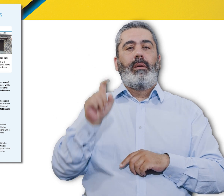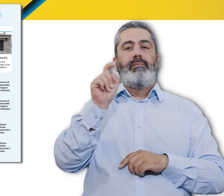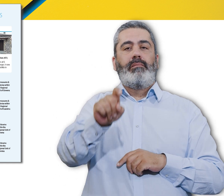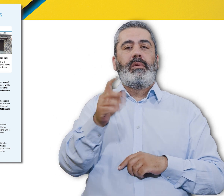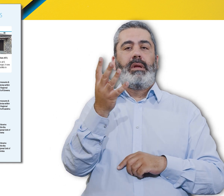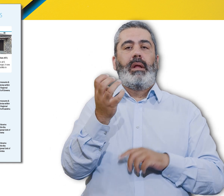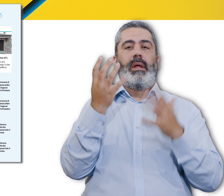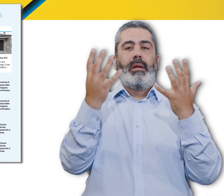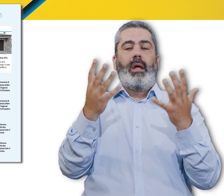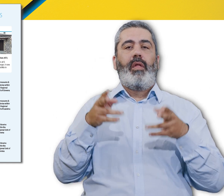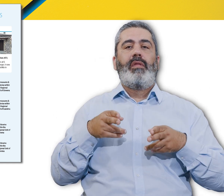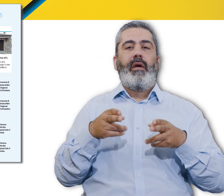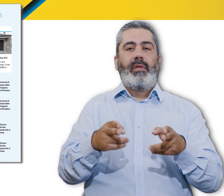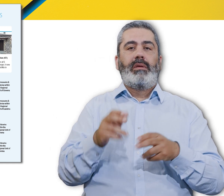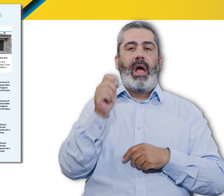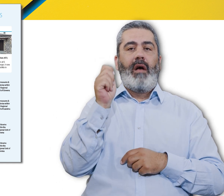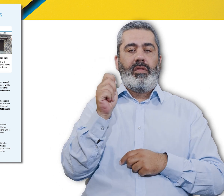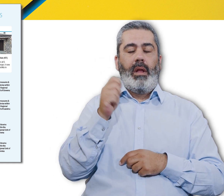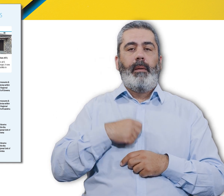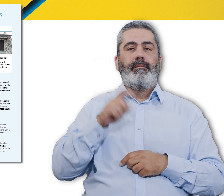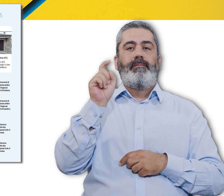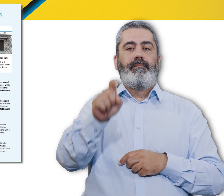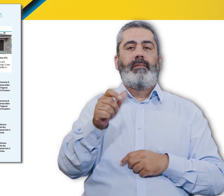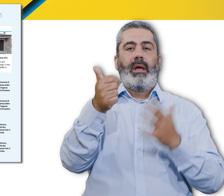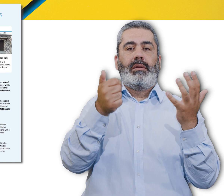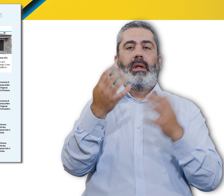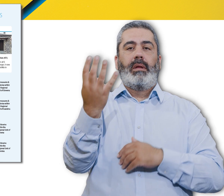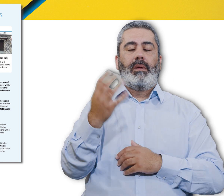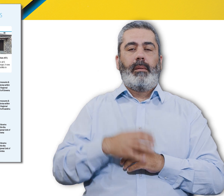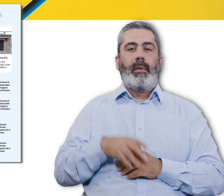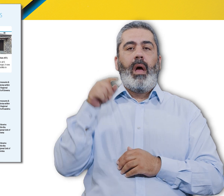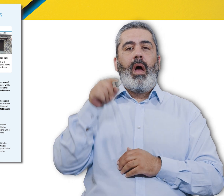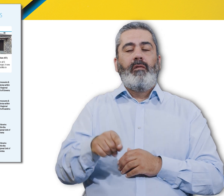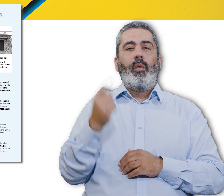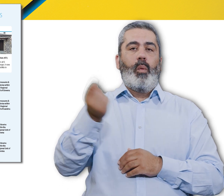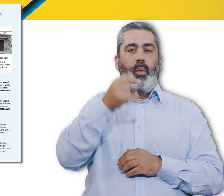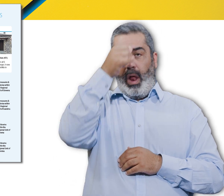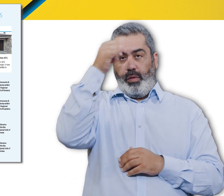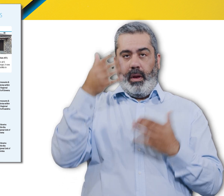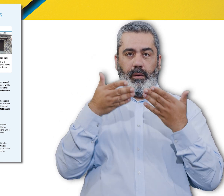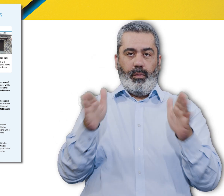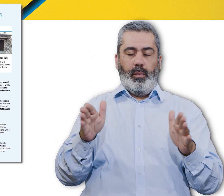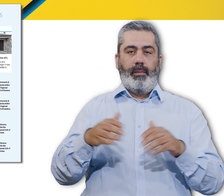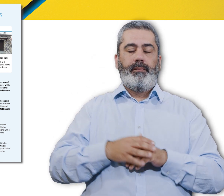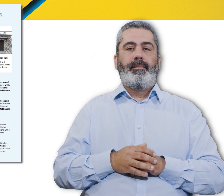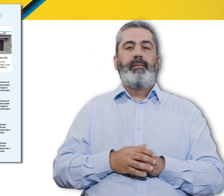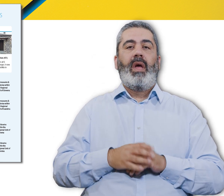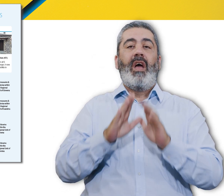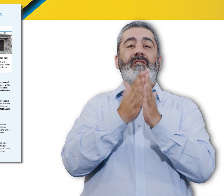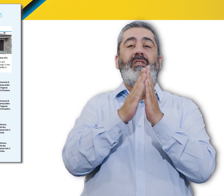Monakia Brothers, number 49, location: Avdela, number 64. It operates during the summer